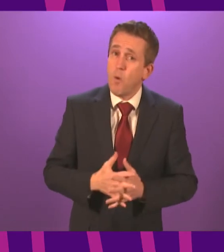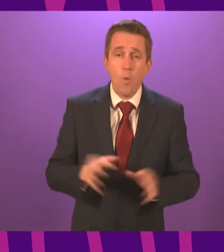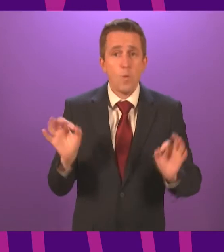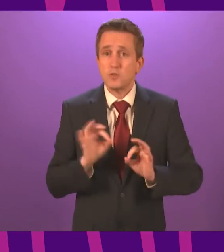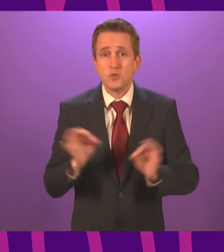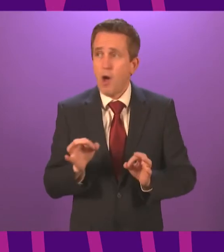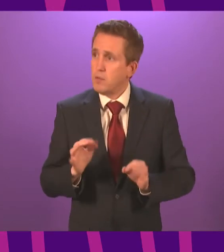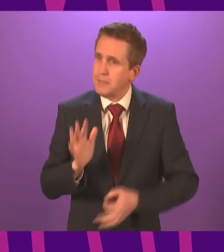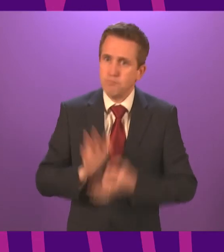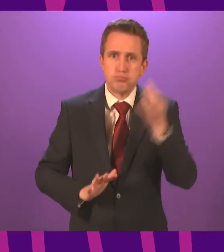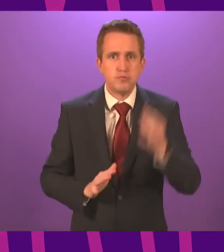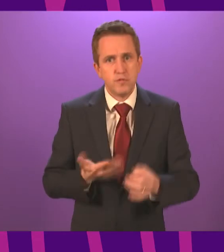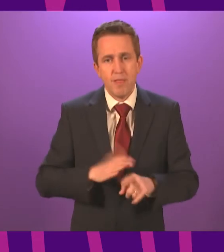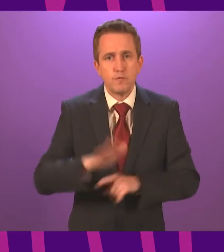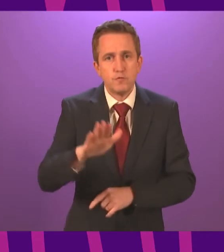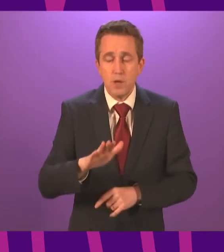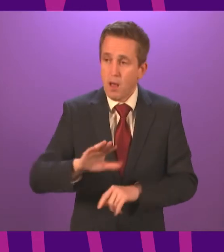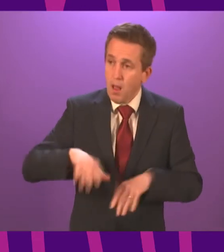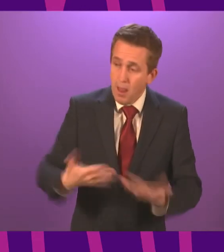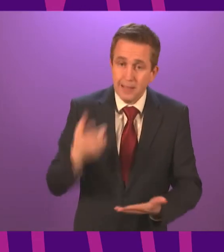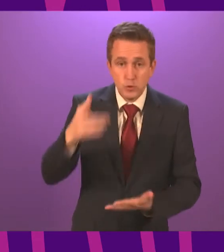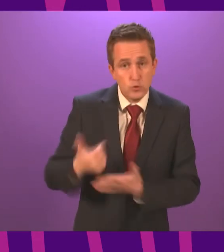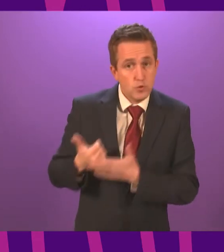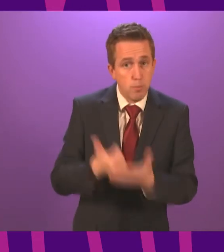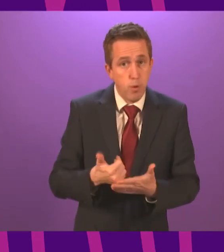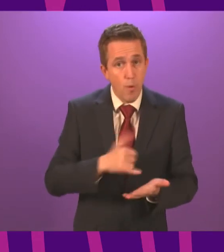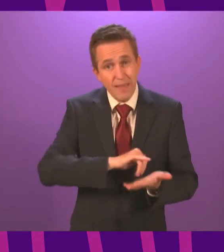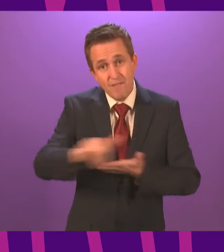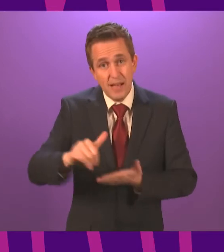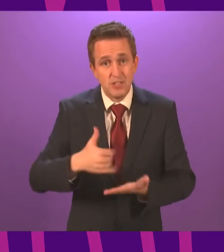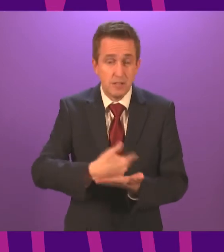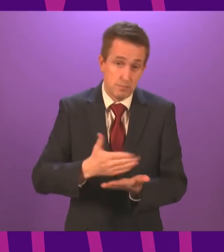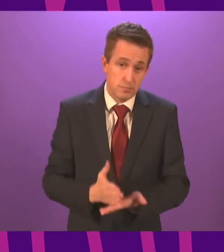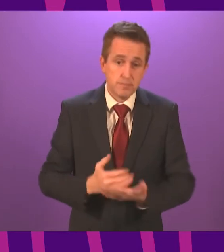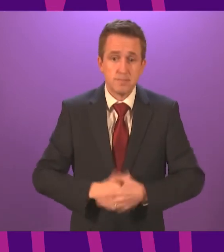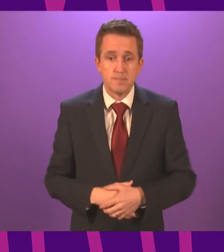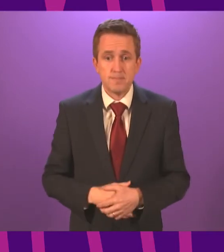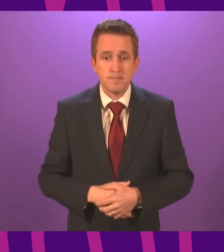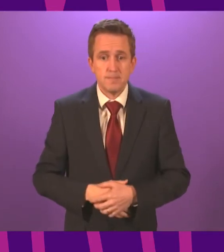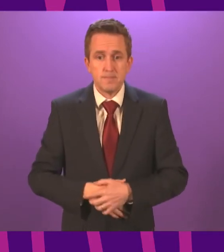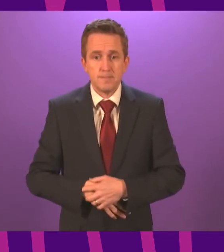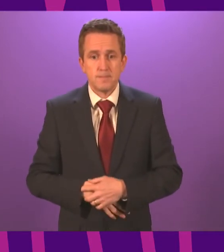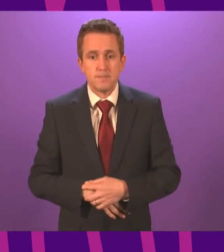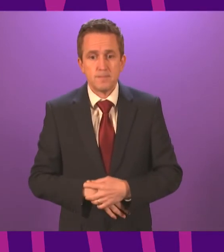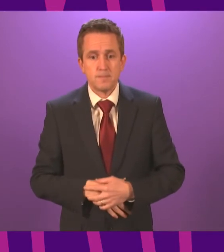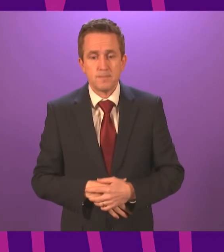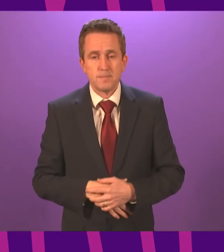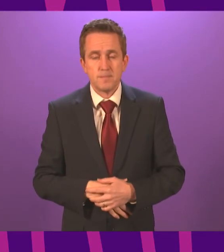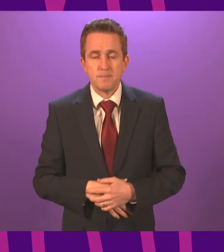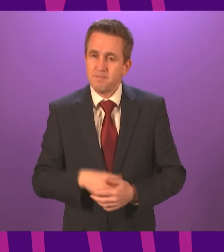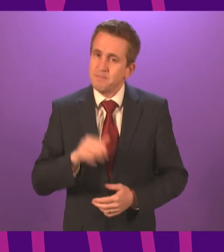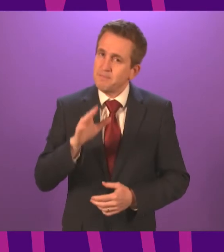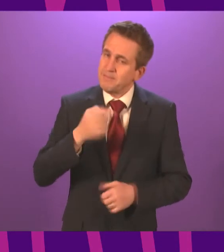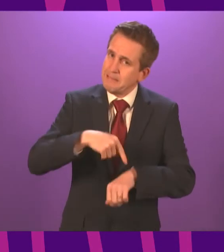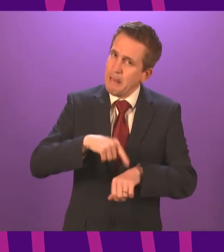this virus unless you're serious about getting aviation back to some kind of level. Thanks. I just say to members that I'm afraid we're very